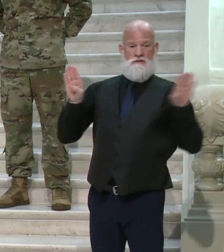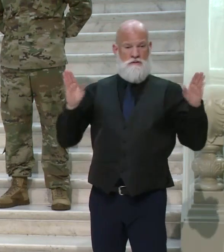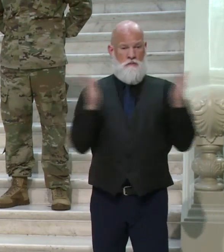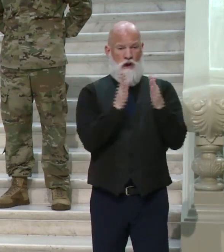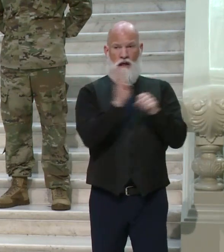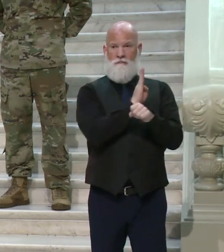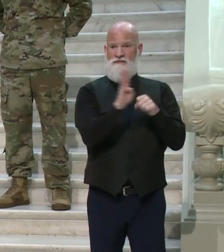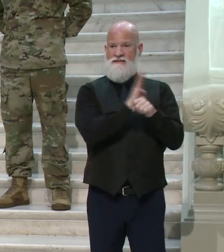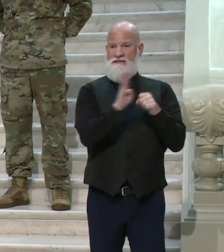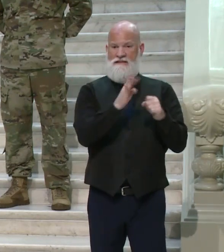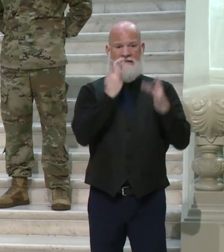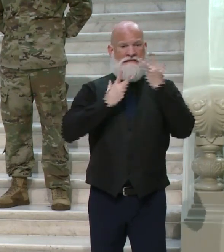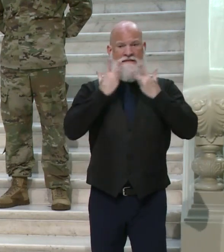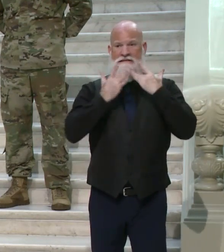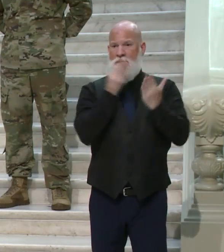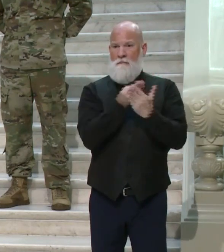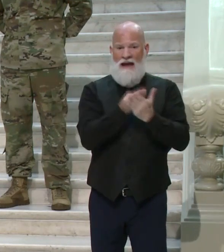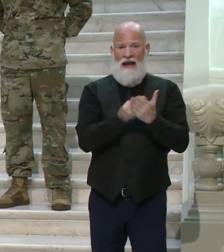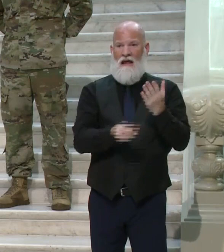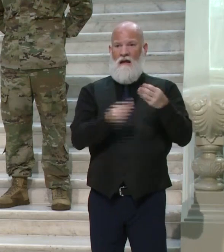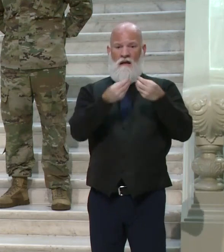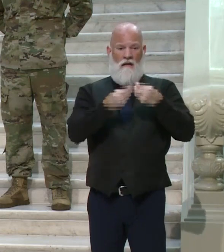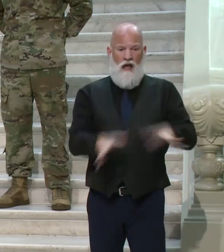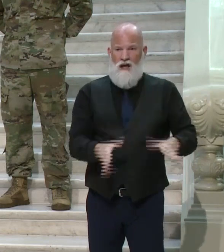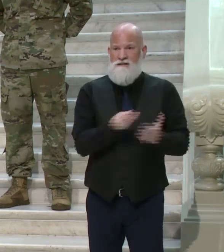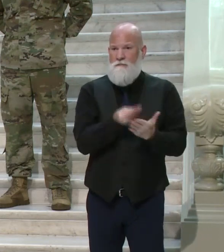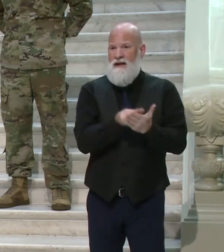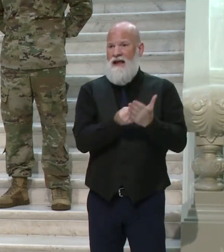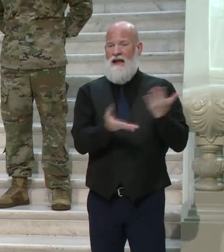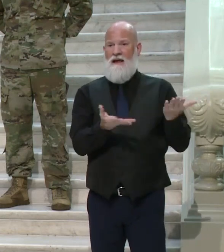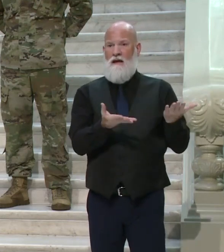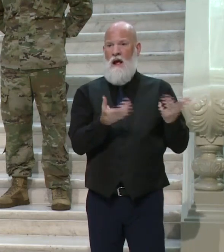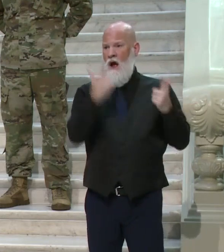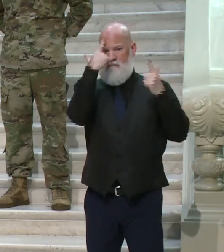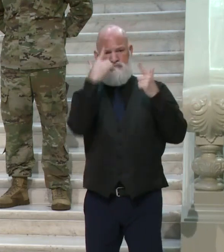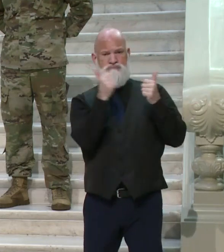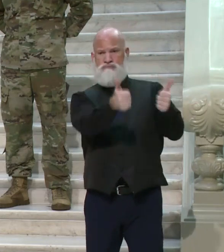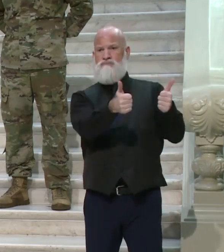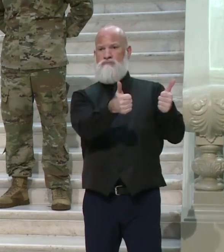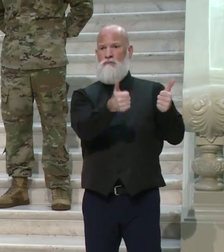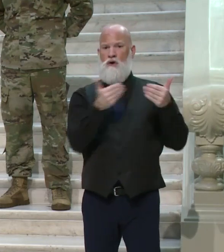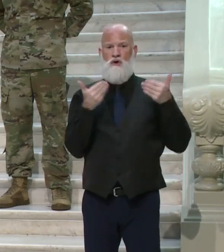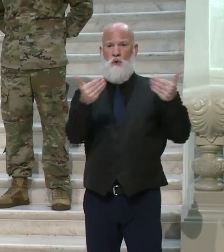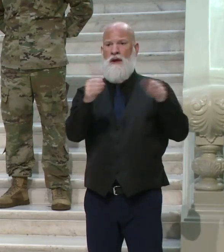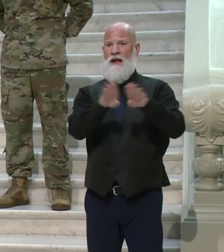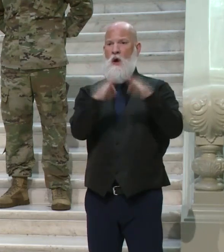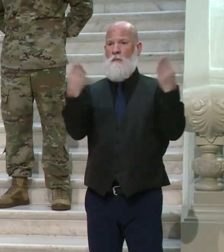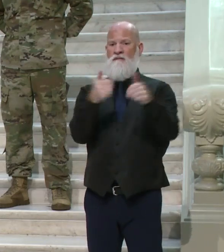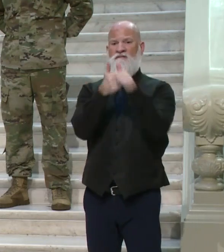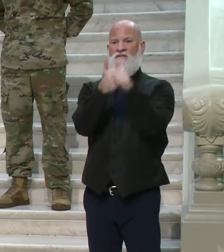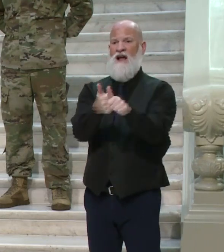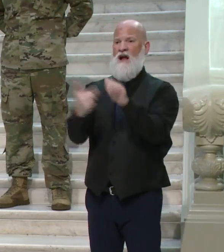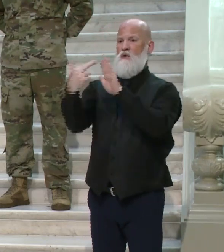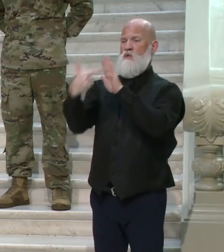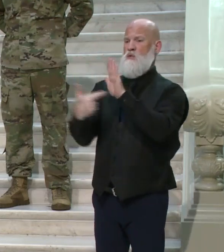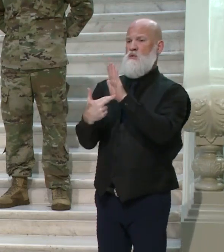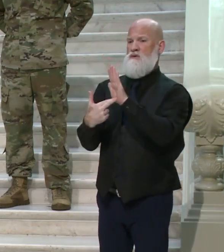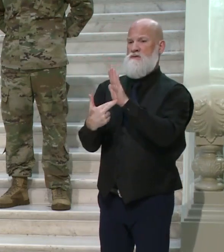And, I'm thinking about that. Like, where are we going to house all those people if they get kicked out of their apartment?